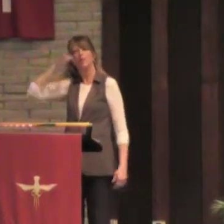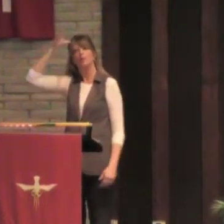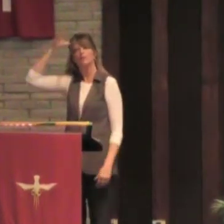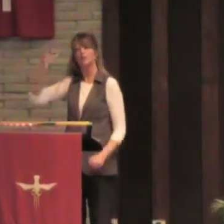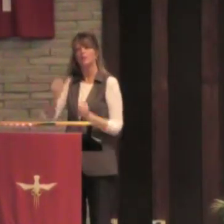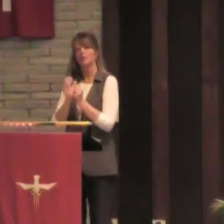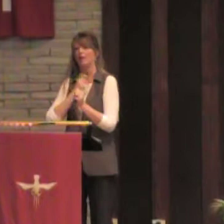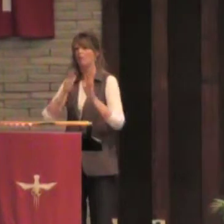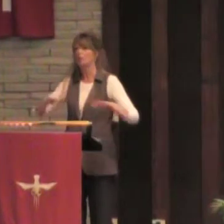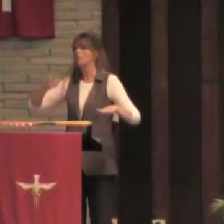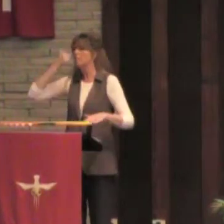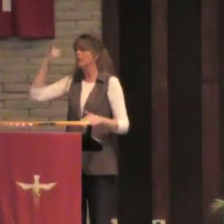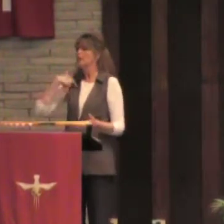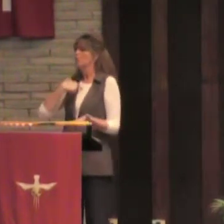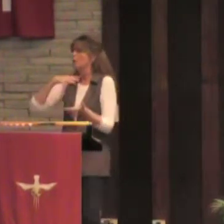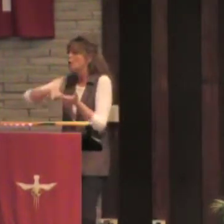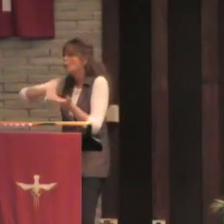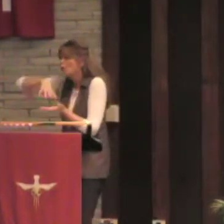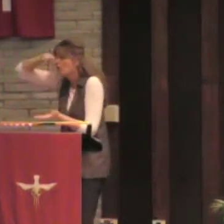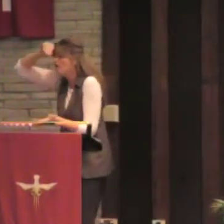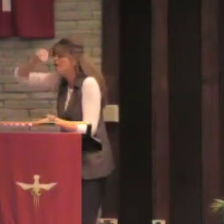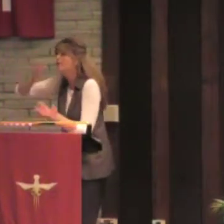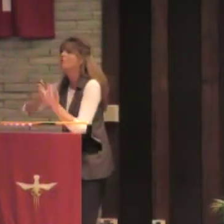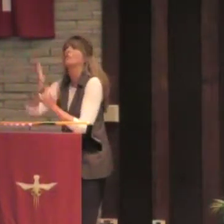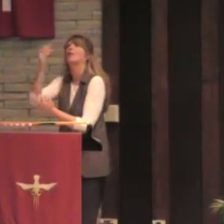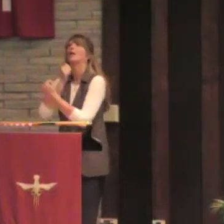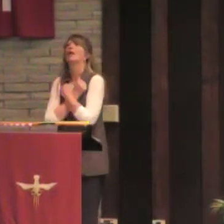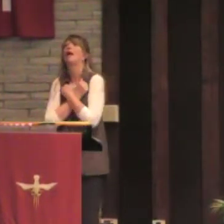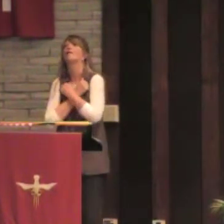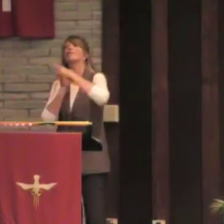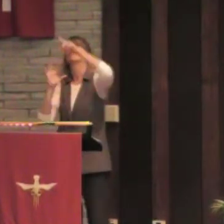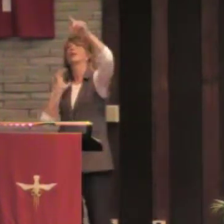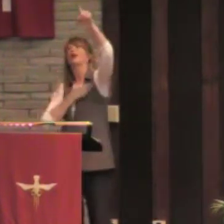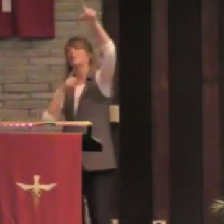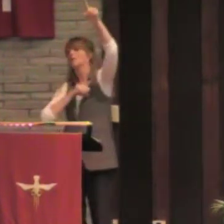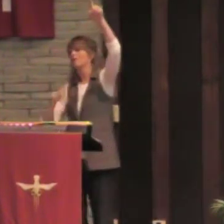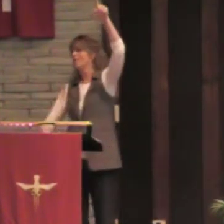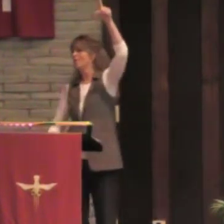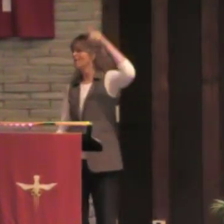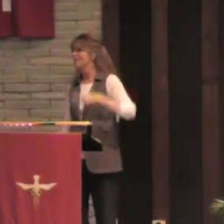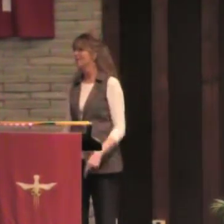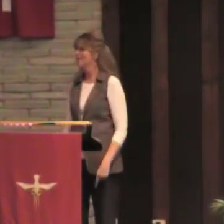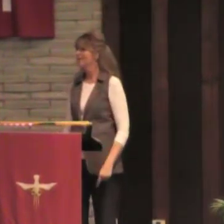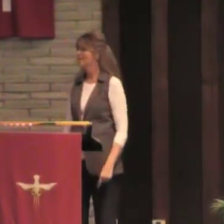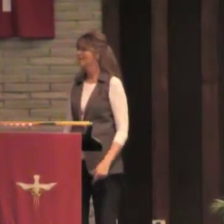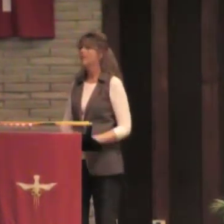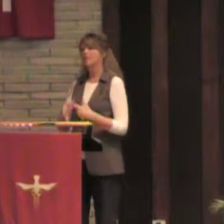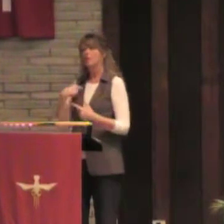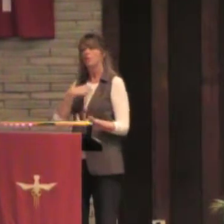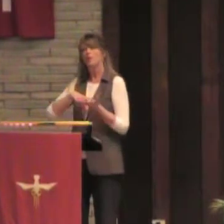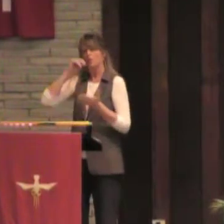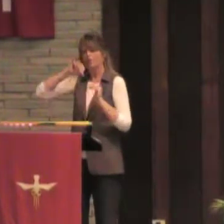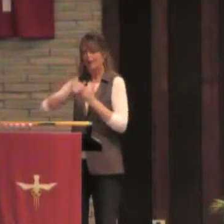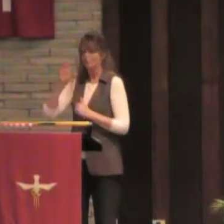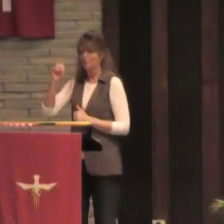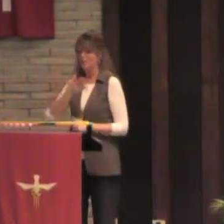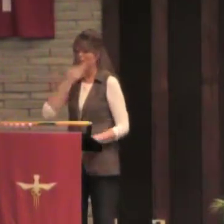of ourselves on the back for that. And our children will thank us because we have learned through the love of our